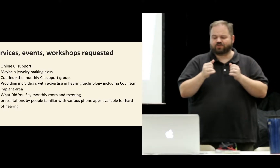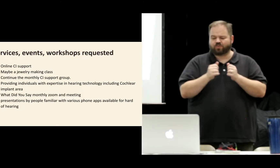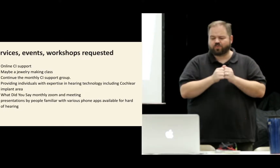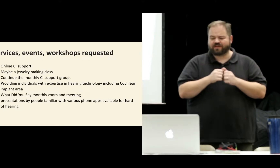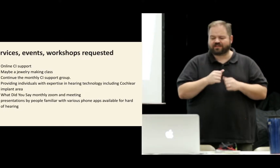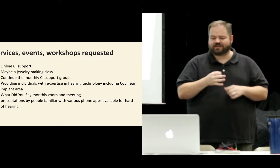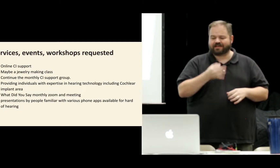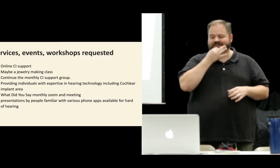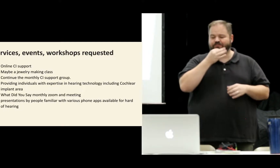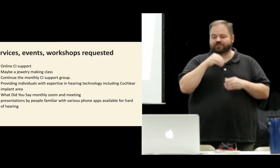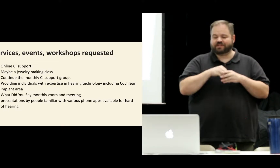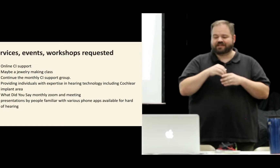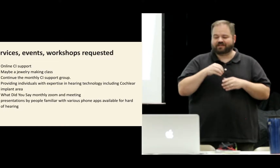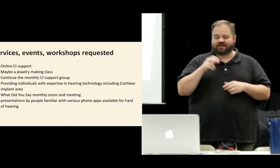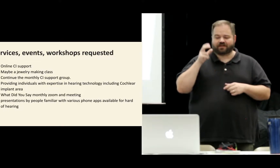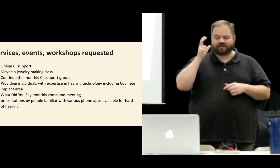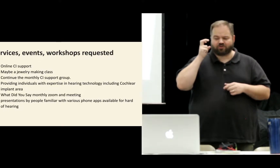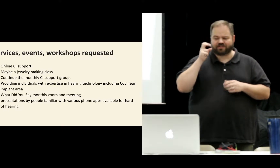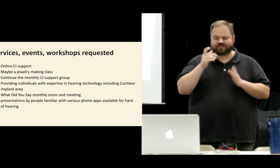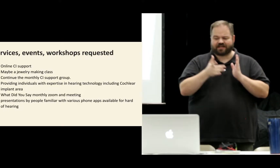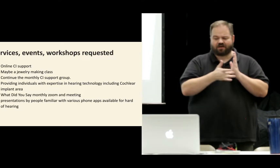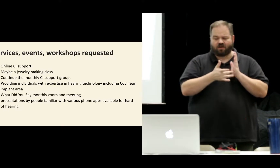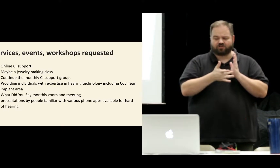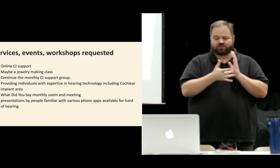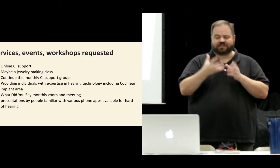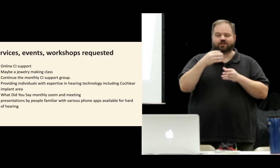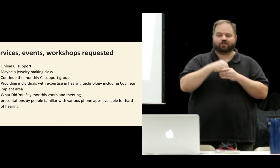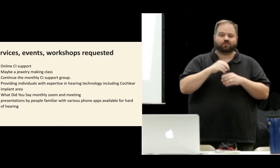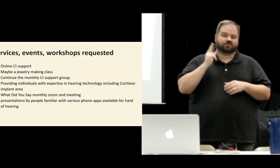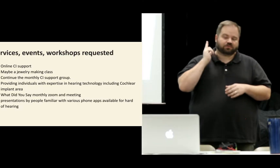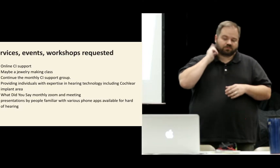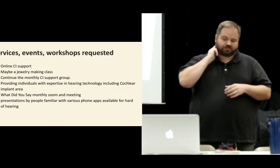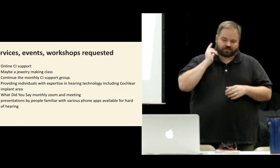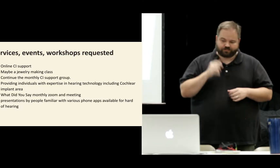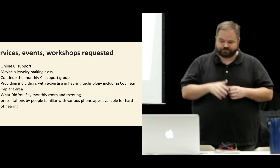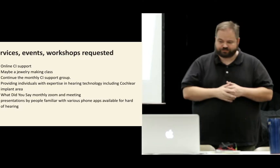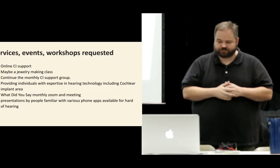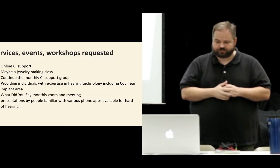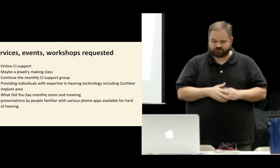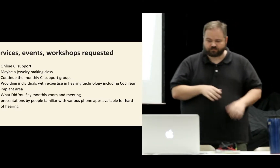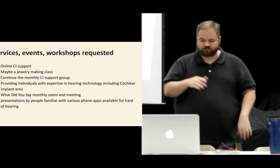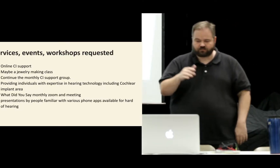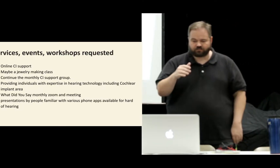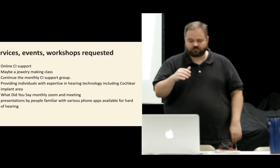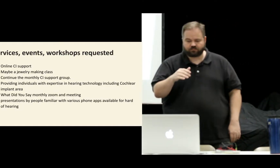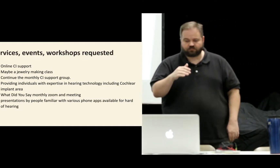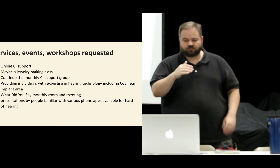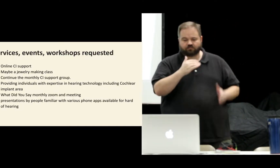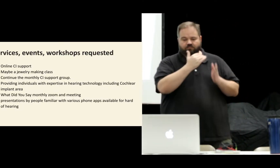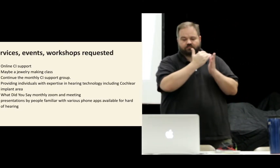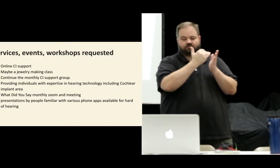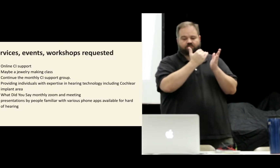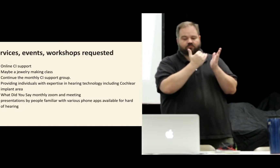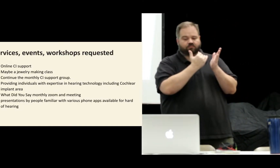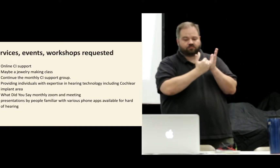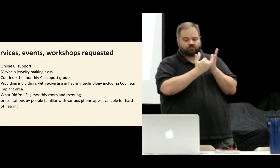providing individuals with expertise in hearing technology, including cochlear implant area.